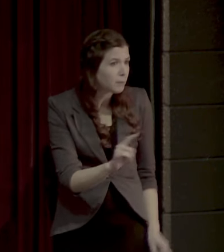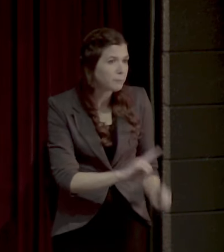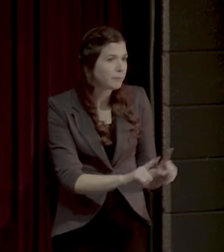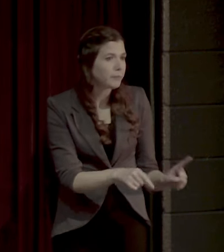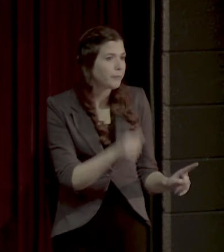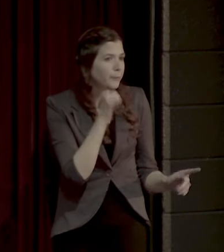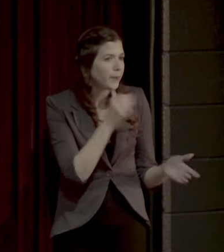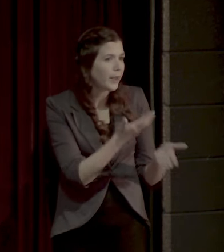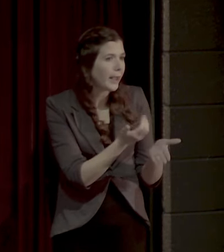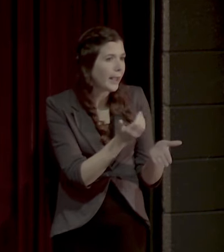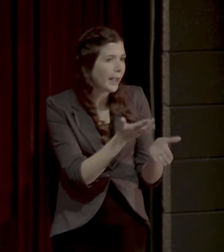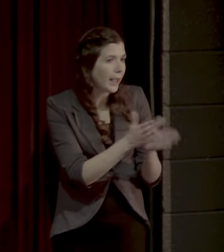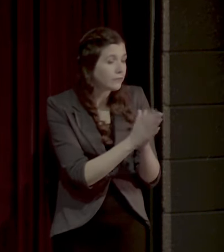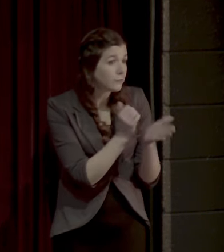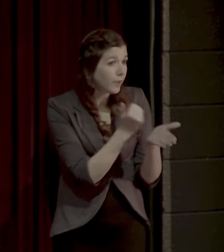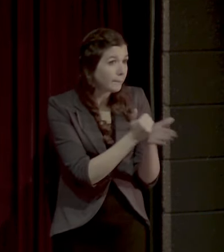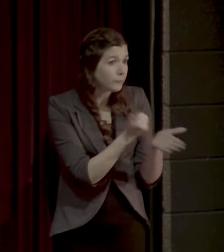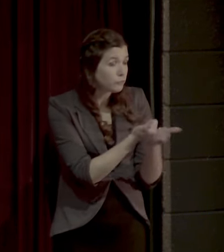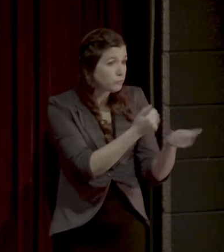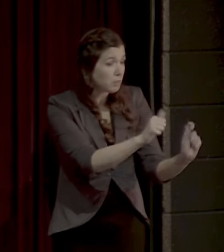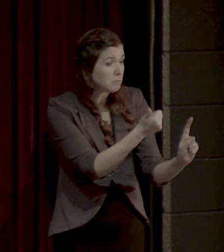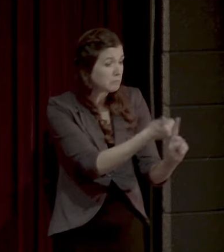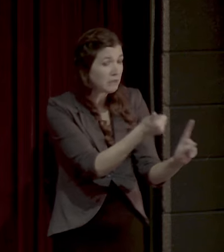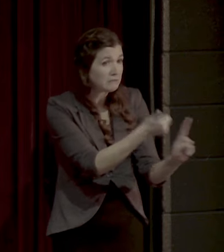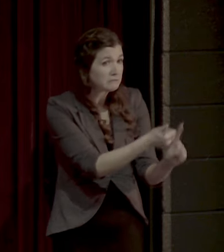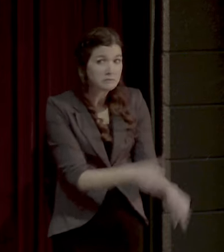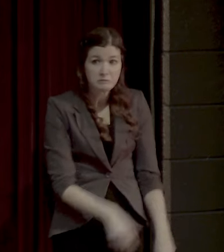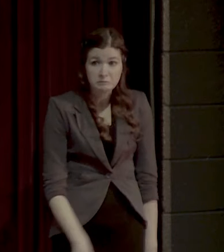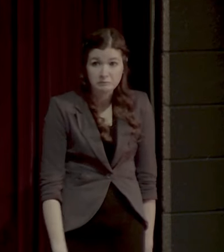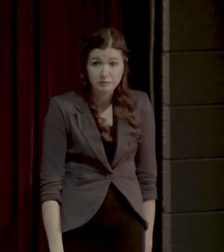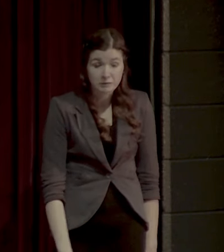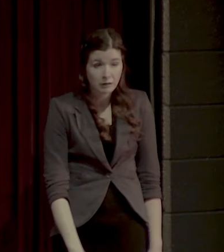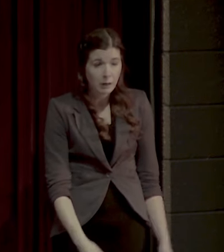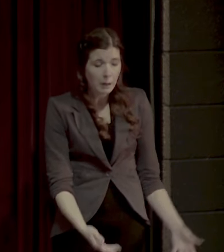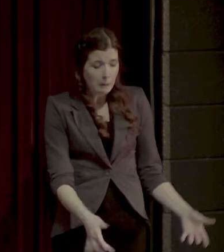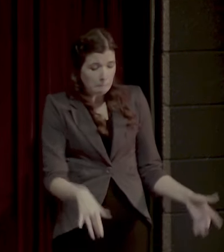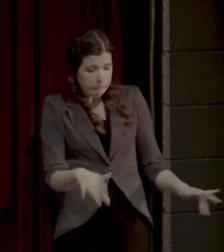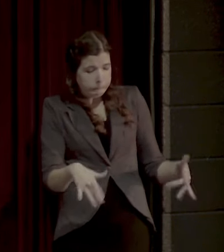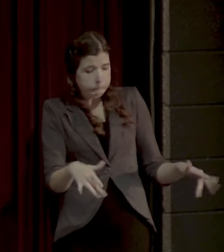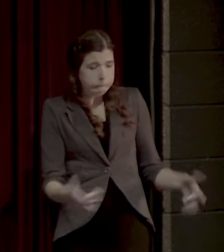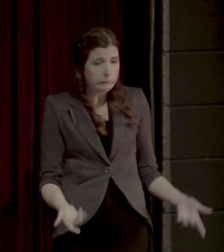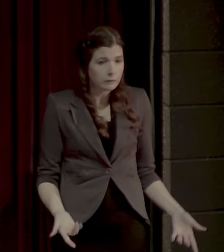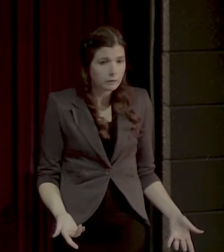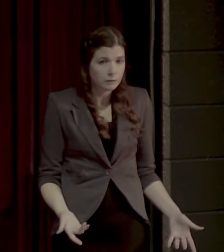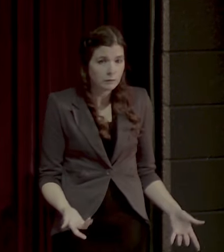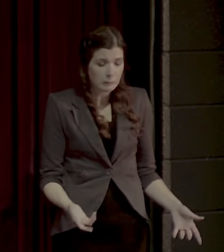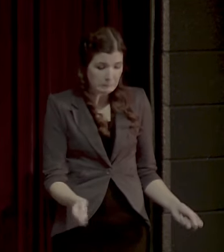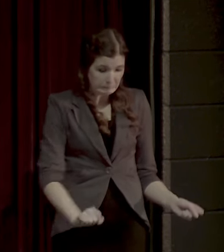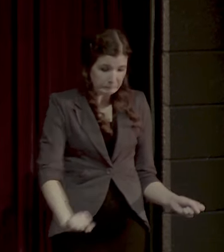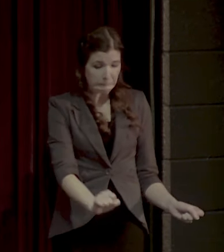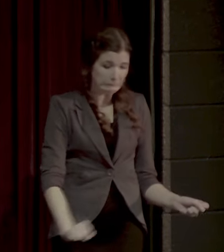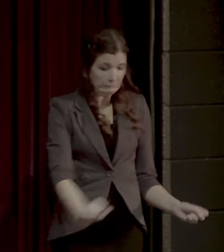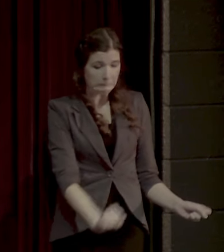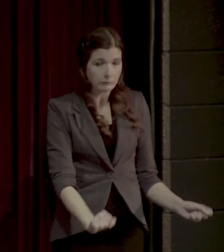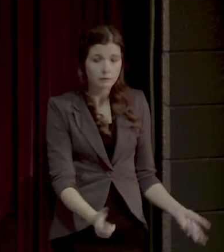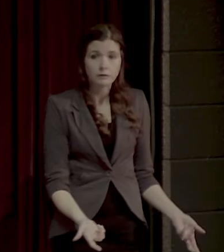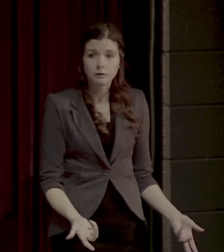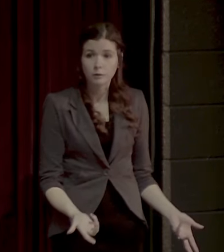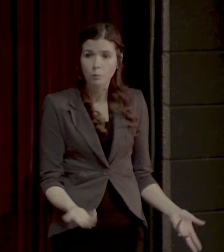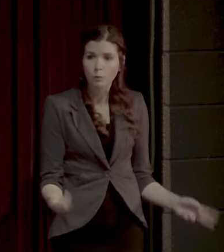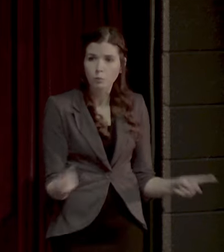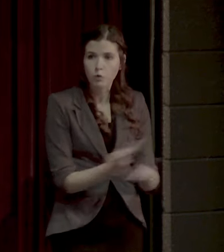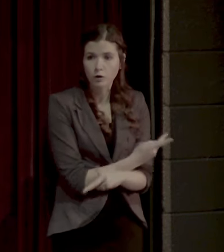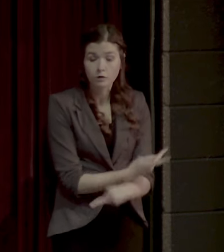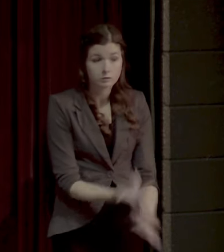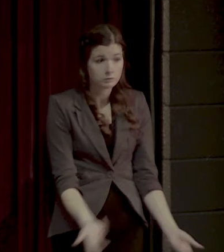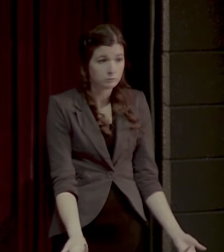they don't ask for help. They try to do it all by themselves, spinning out, grinding the gears. They end up making it